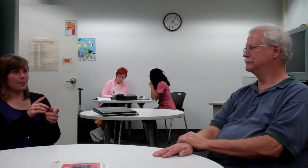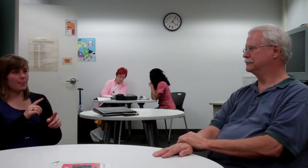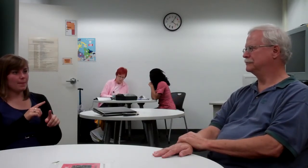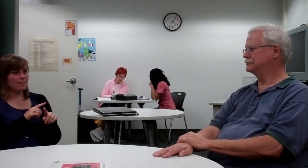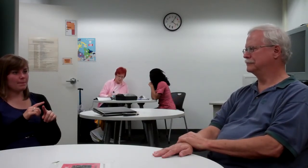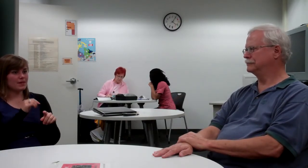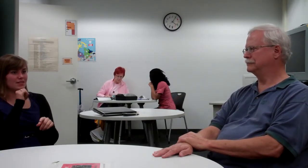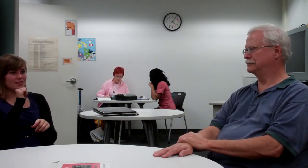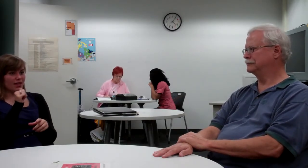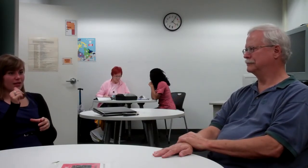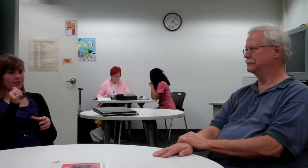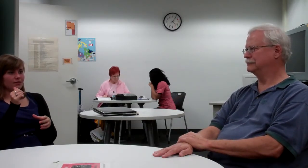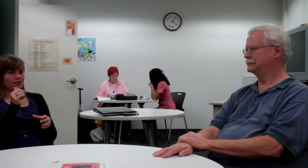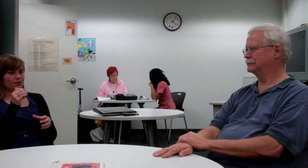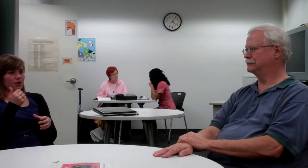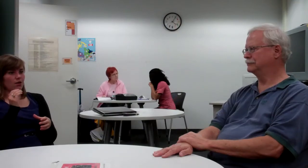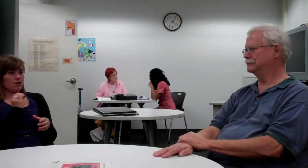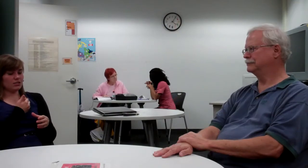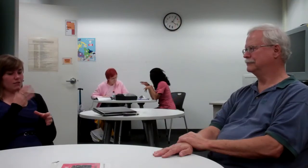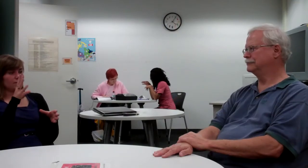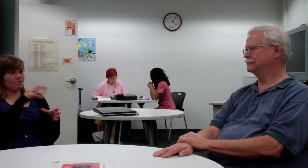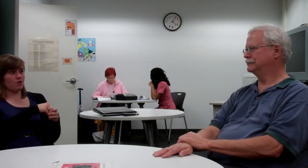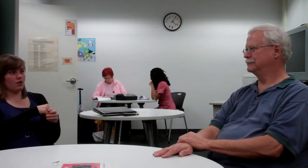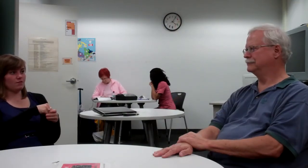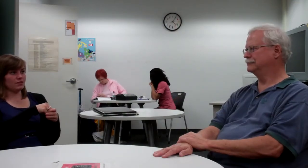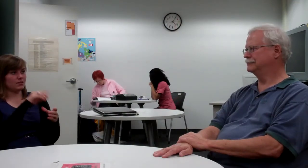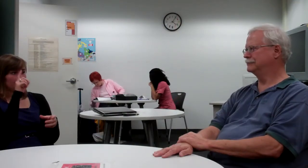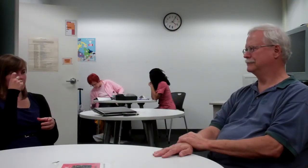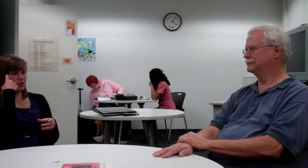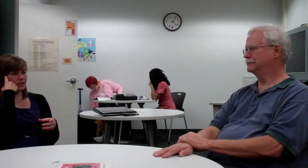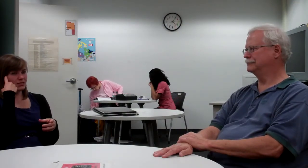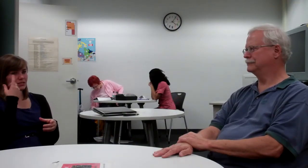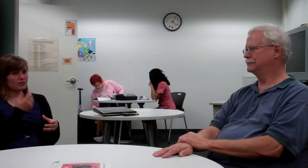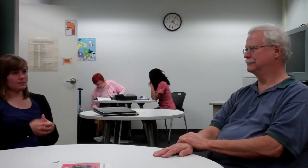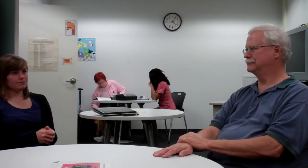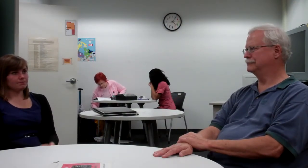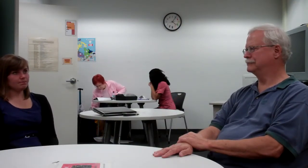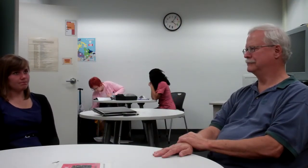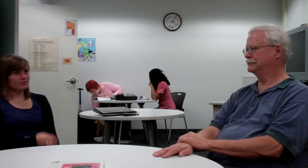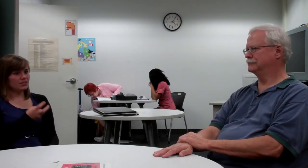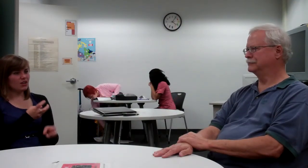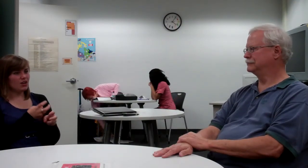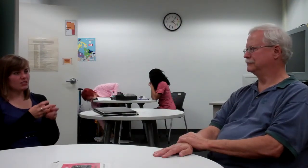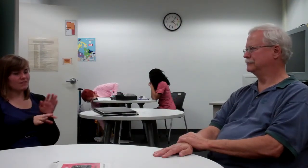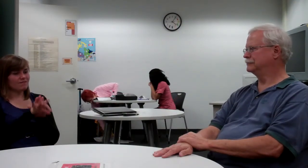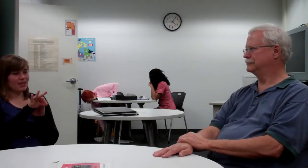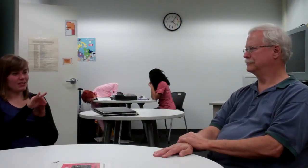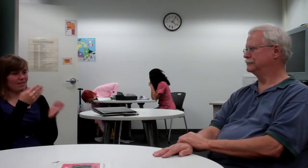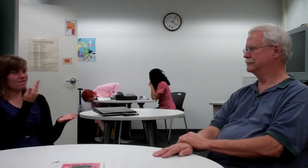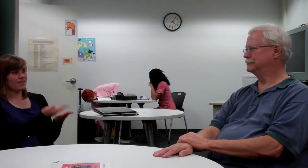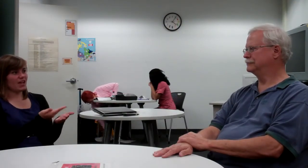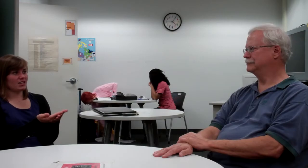back to not being able to find factual information.